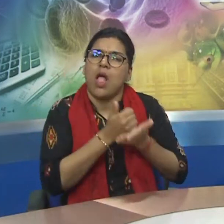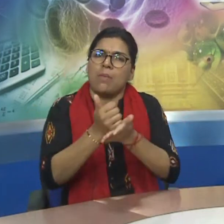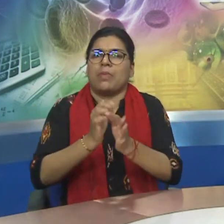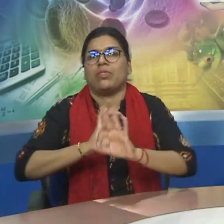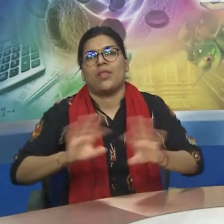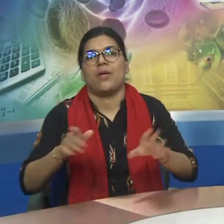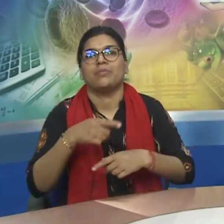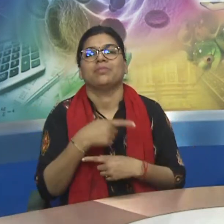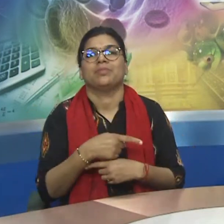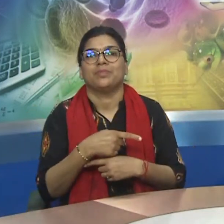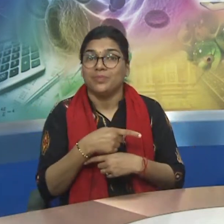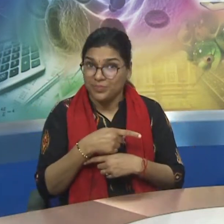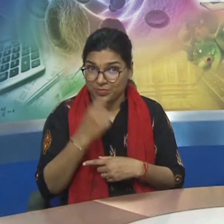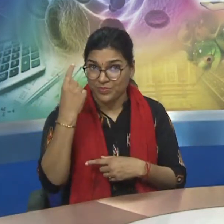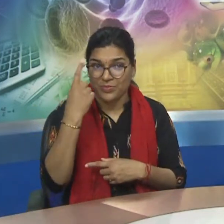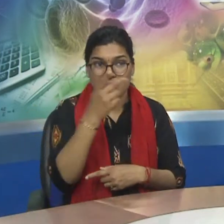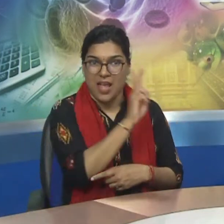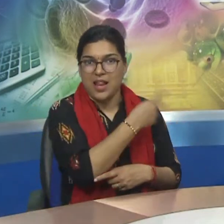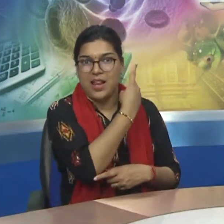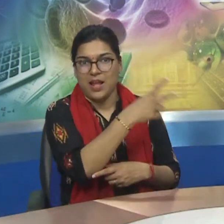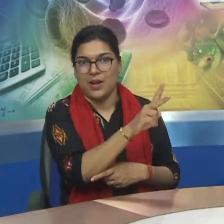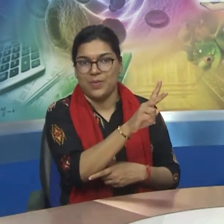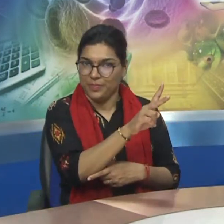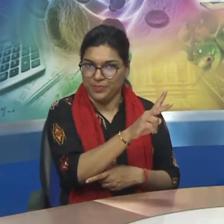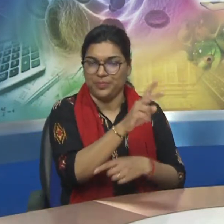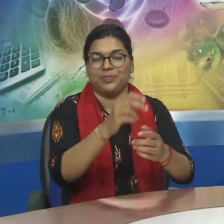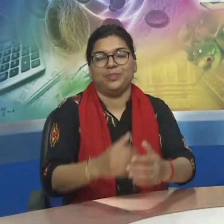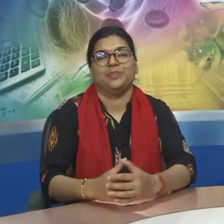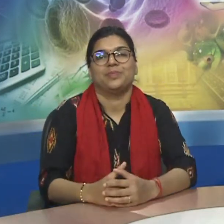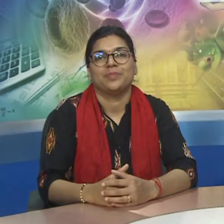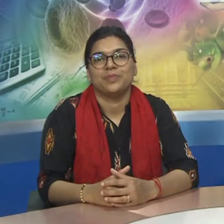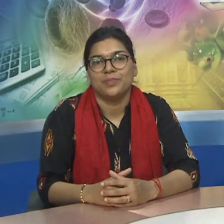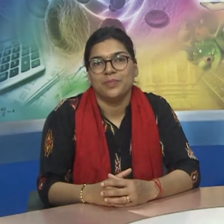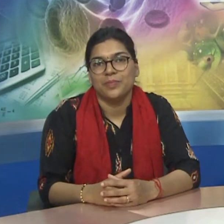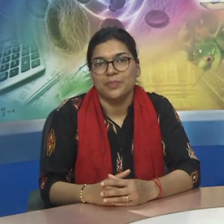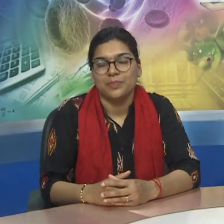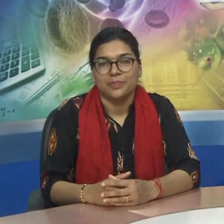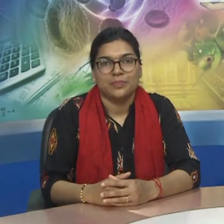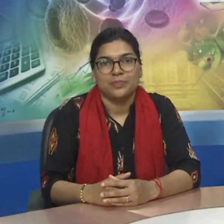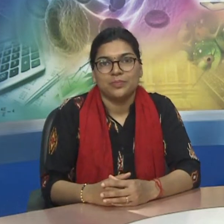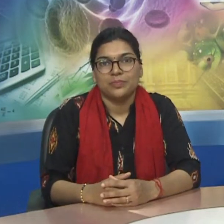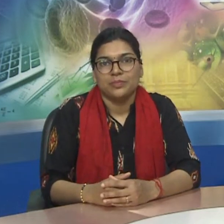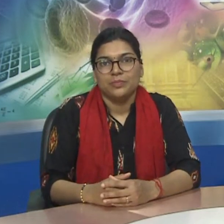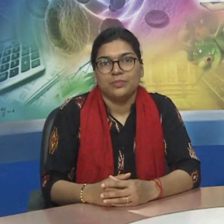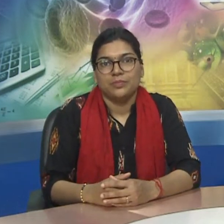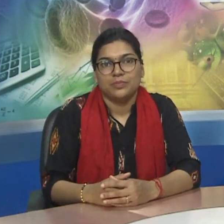word, so for that can also easily be done with the help of this replace command.